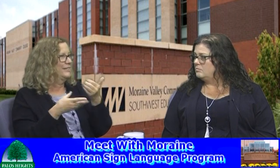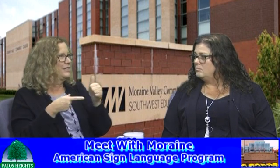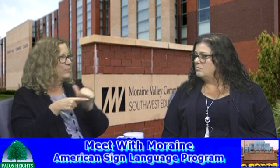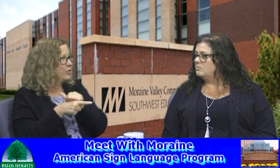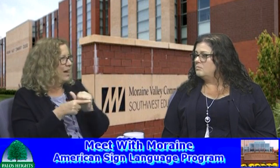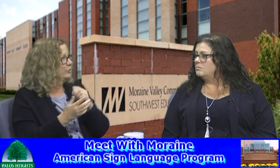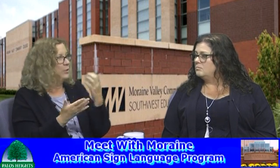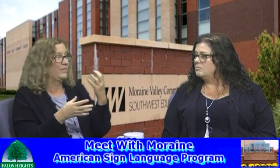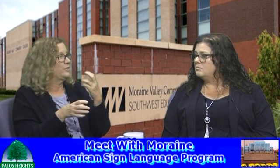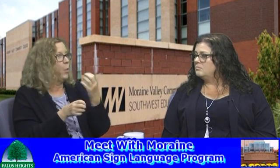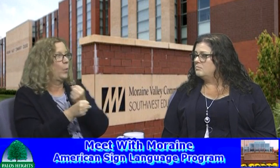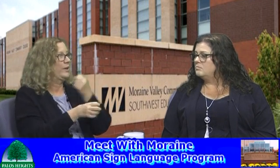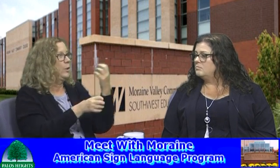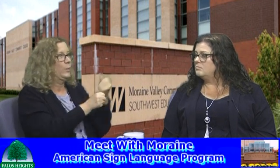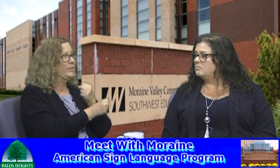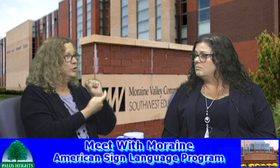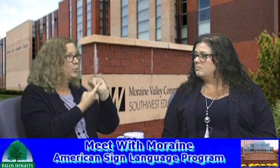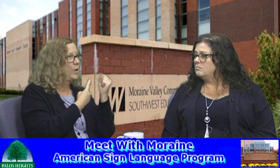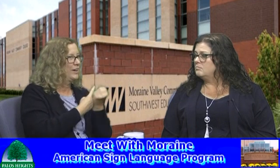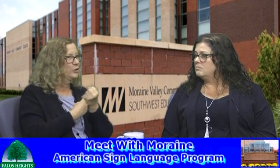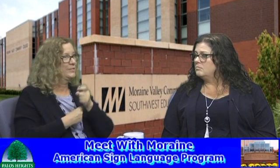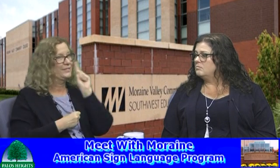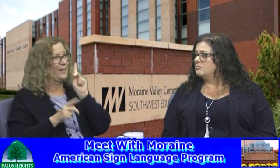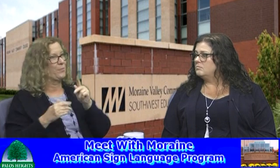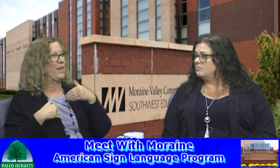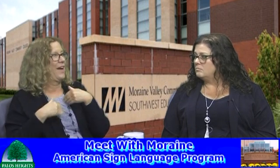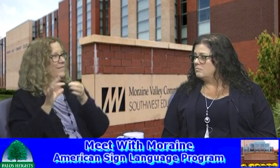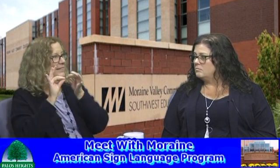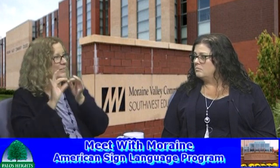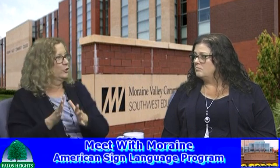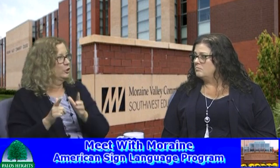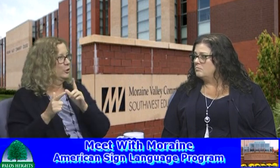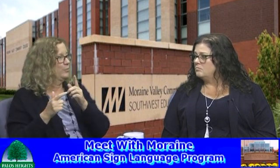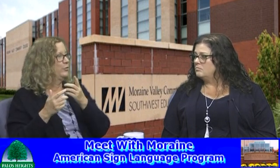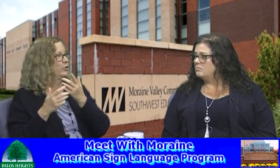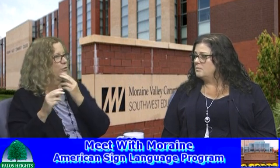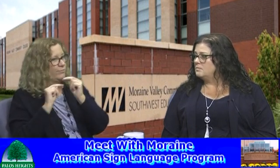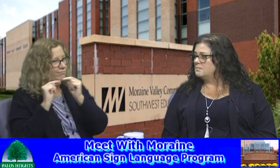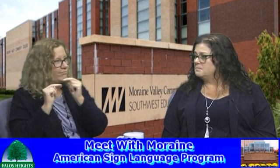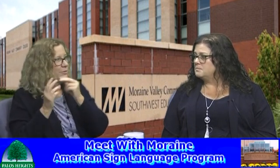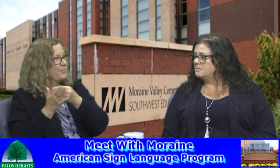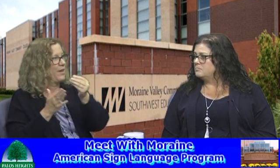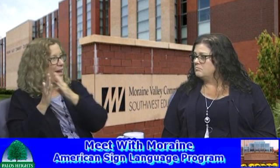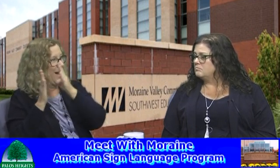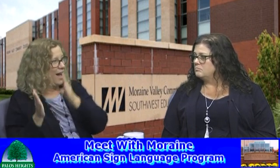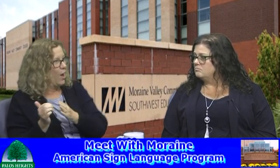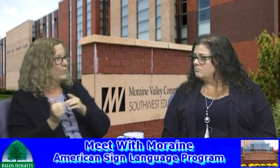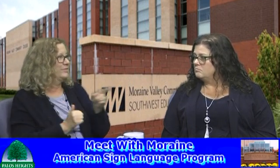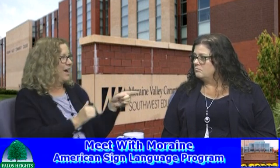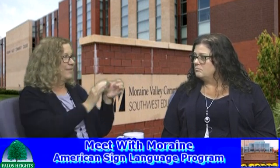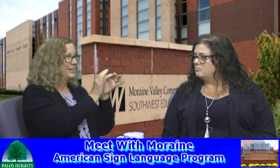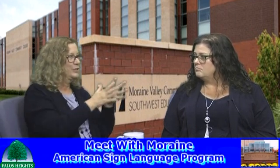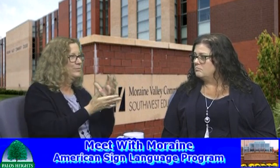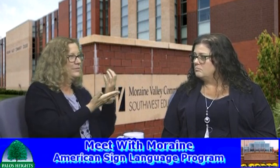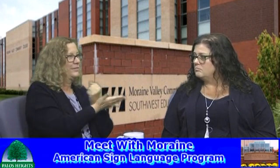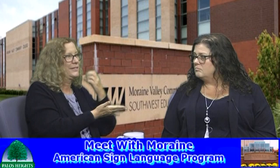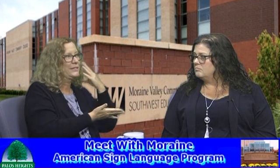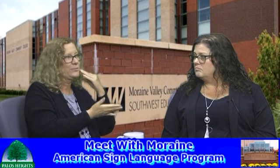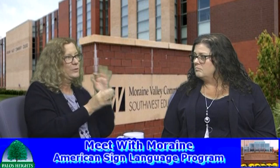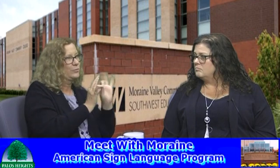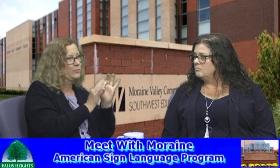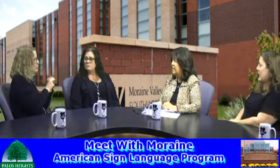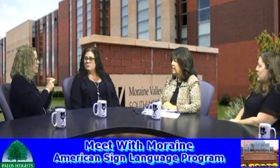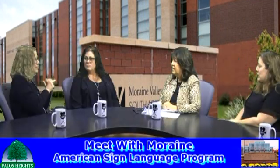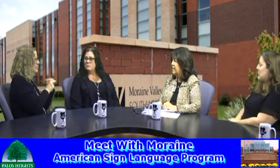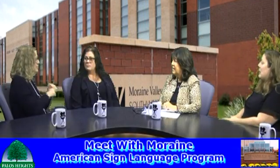home under the supervision with other interpreter. So they had the interpreter there. They were able to work with them